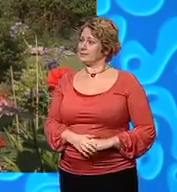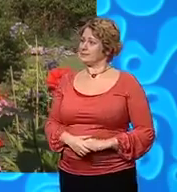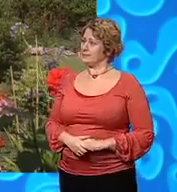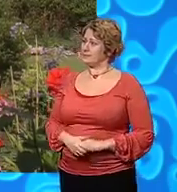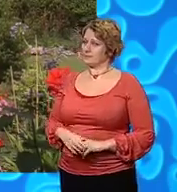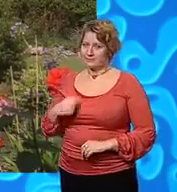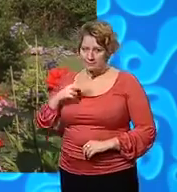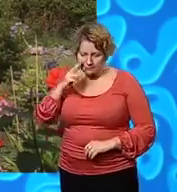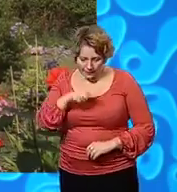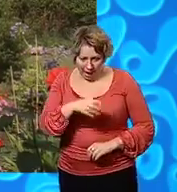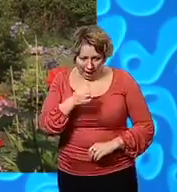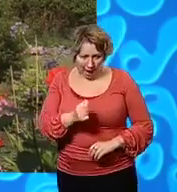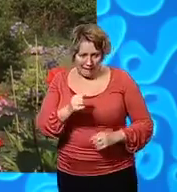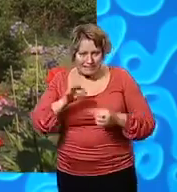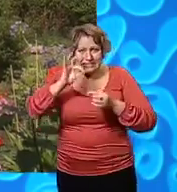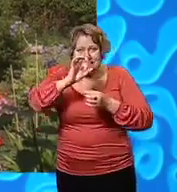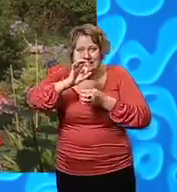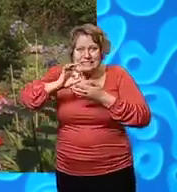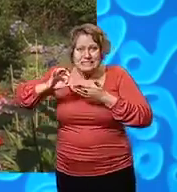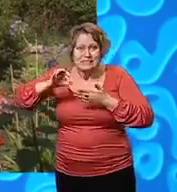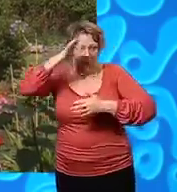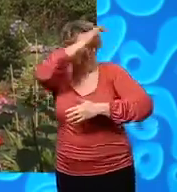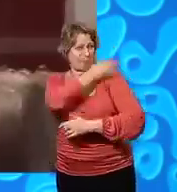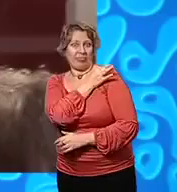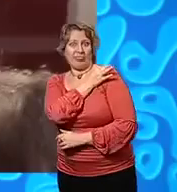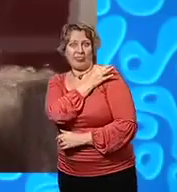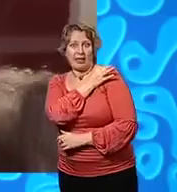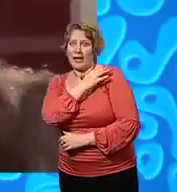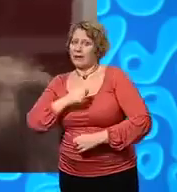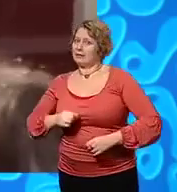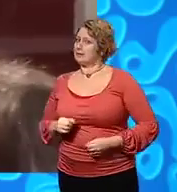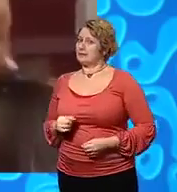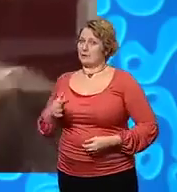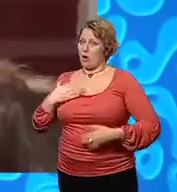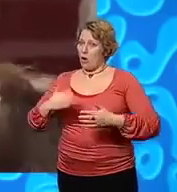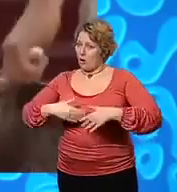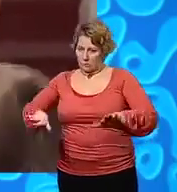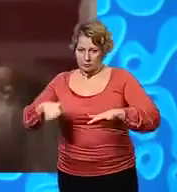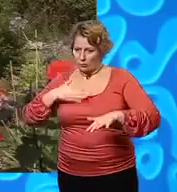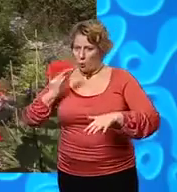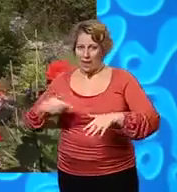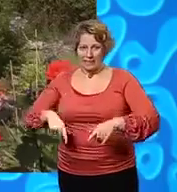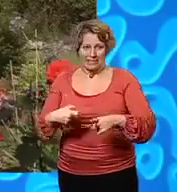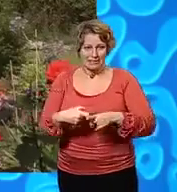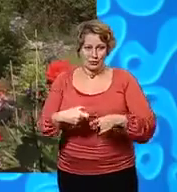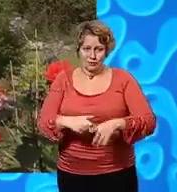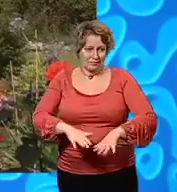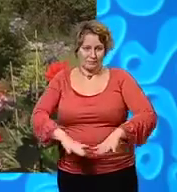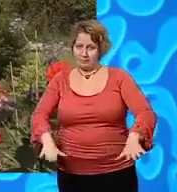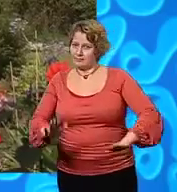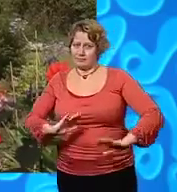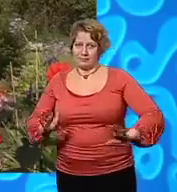You've still got some dandelion seeds on your coat. I don't want them all over my kitchen floor.